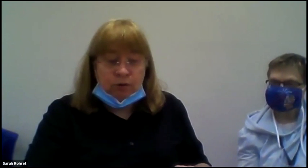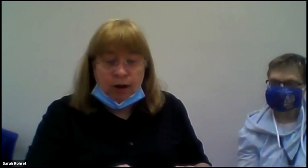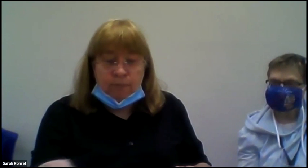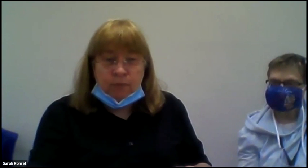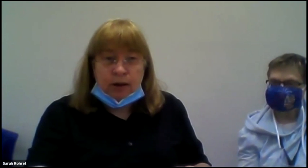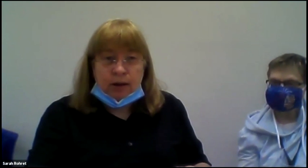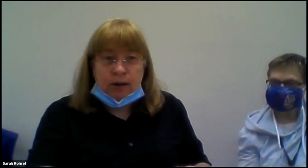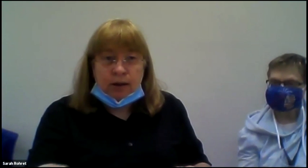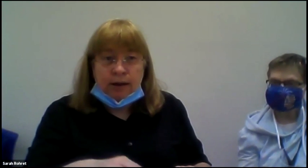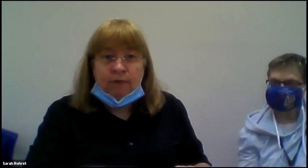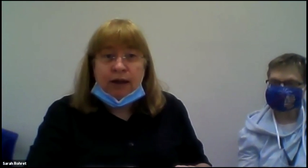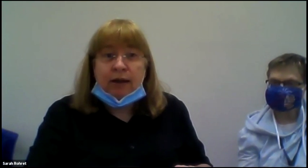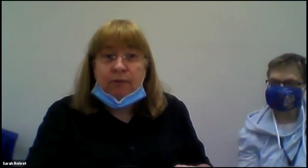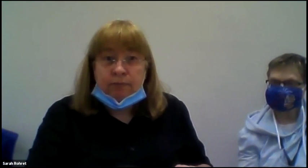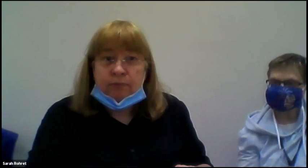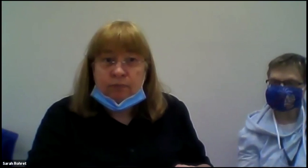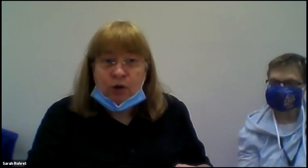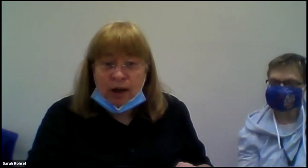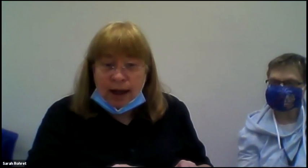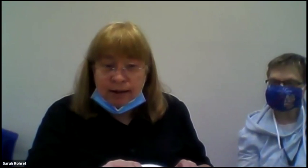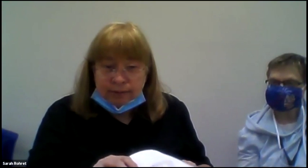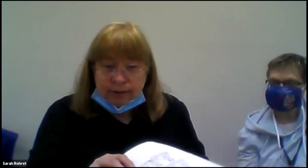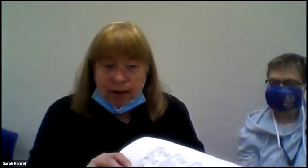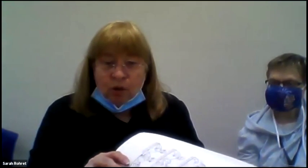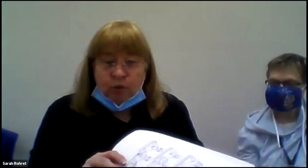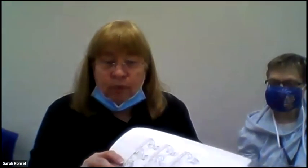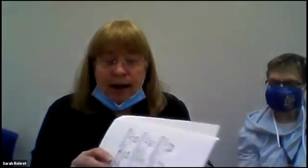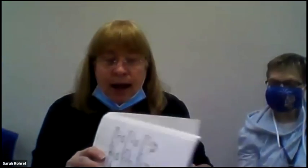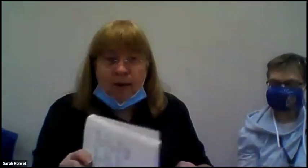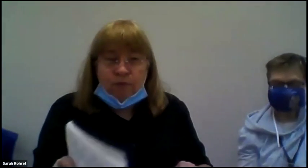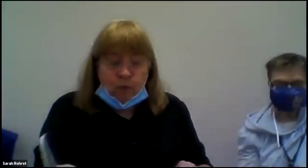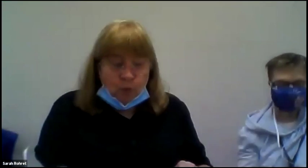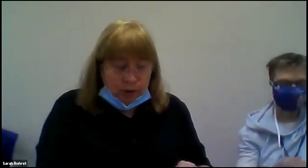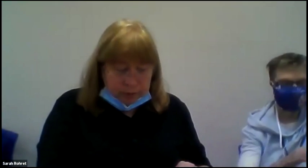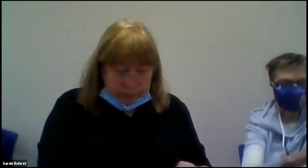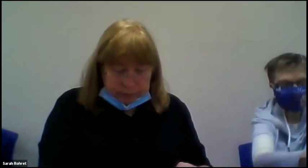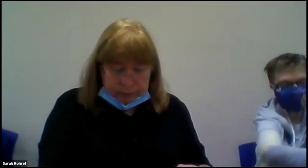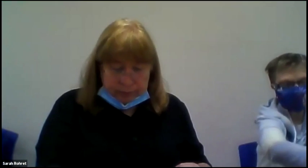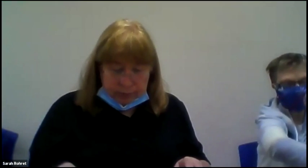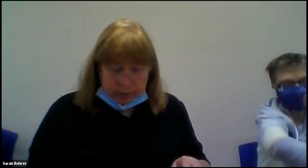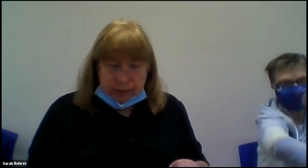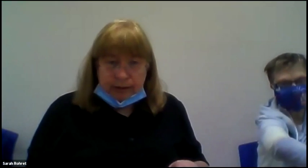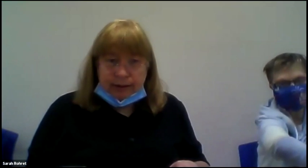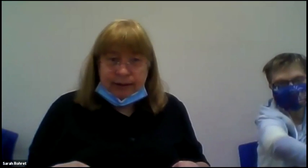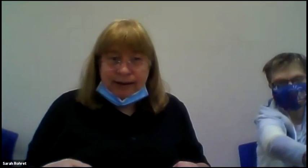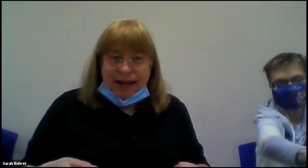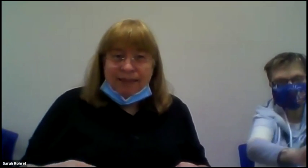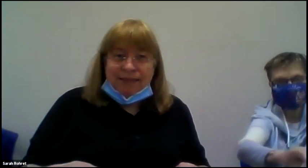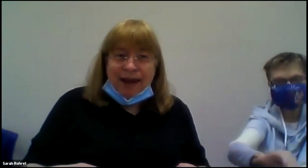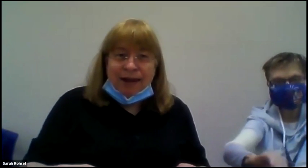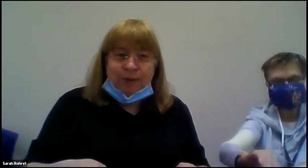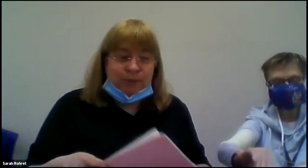your DVD. Okay? 3 and 4. All right. Thank you.